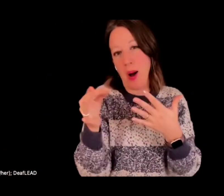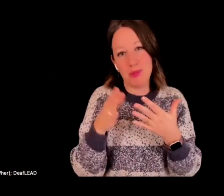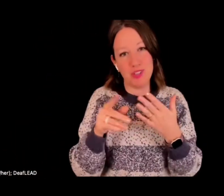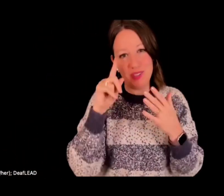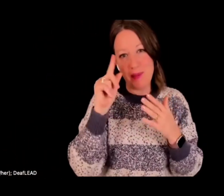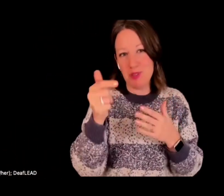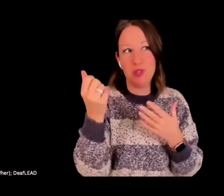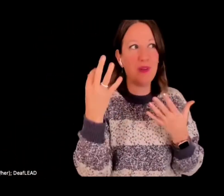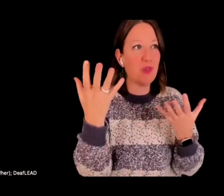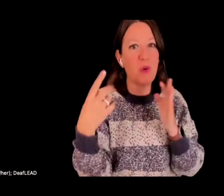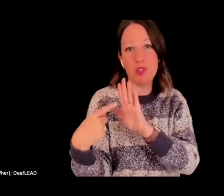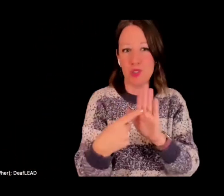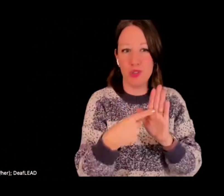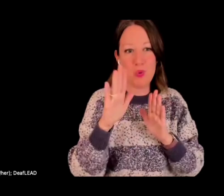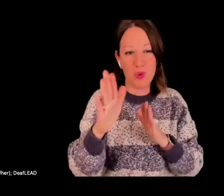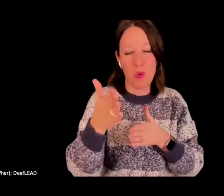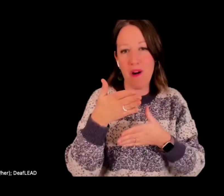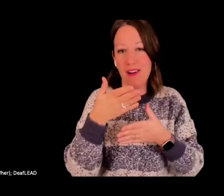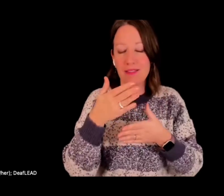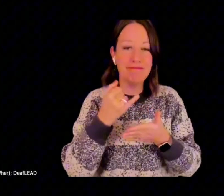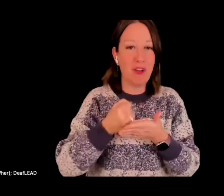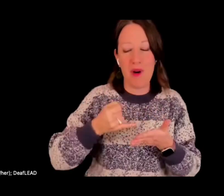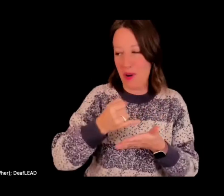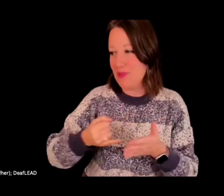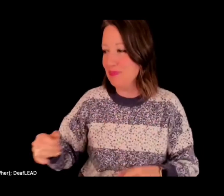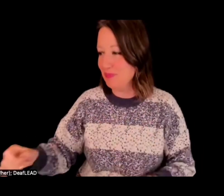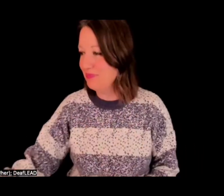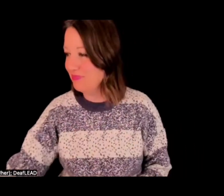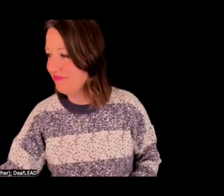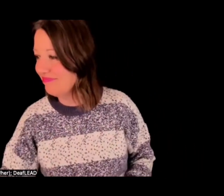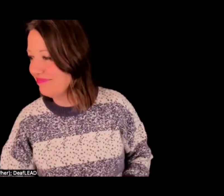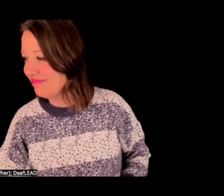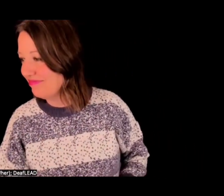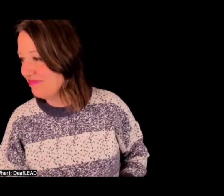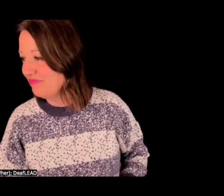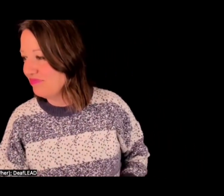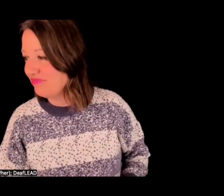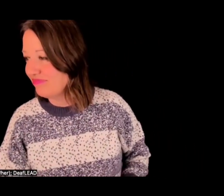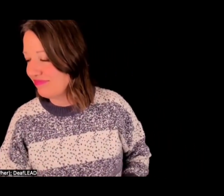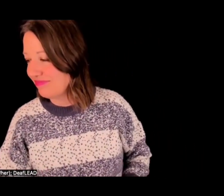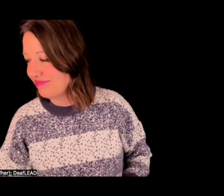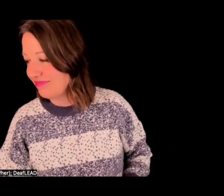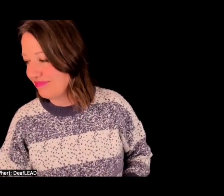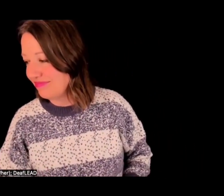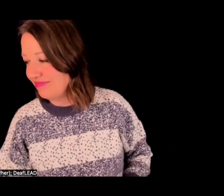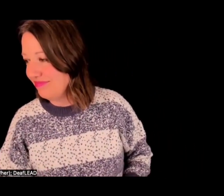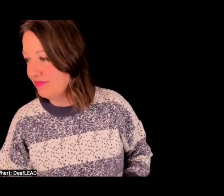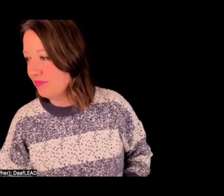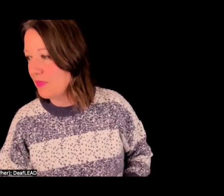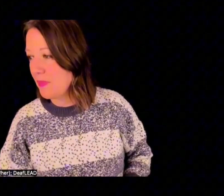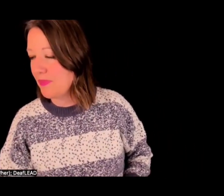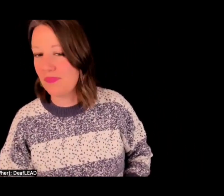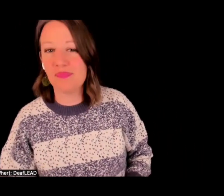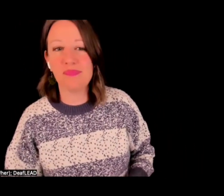Again, there's never any requirement to share. It's always optional and up to you if you'd like to share your art or not.